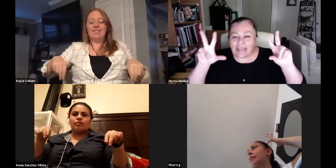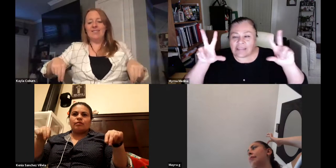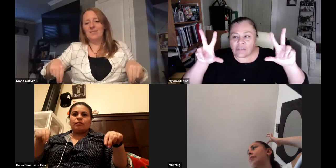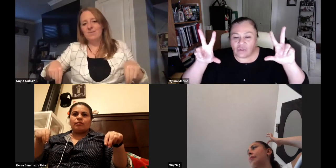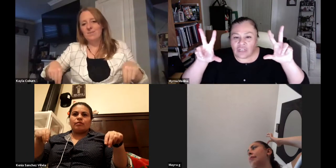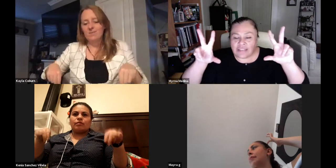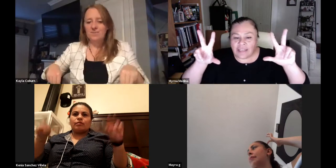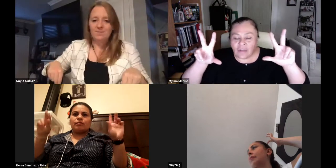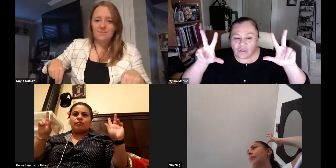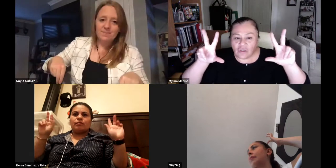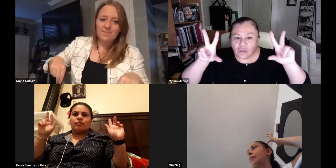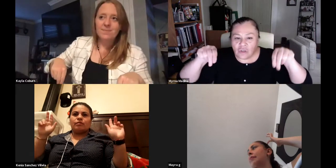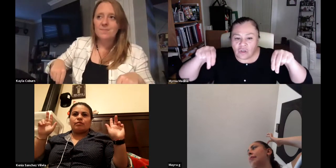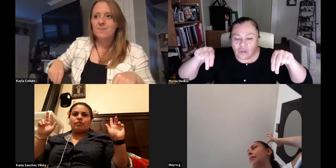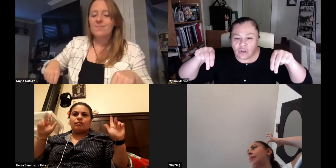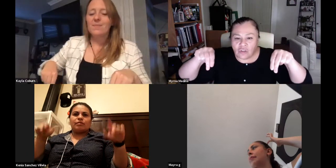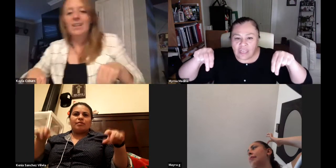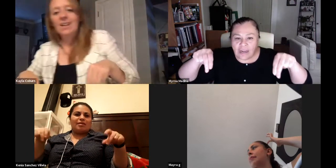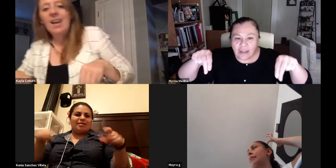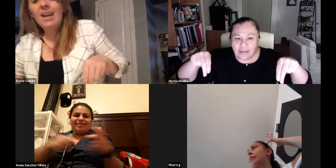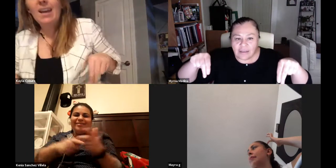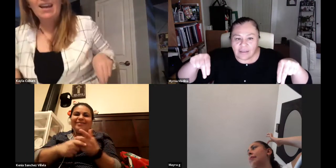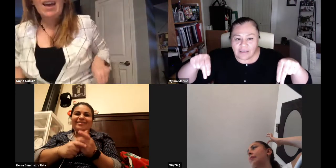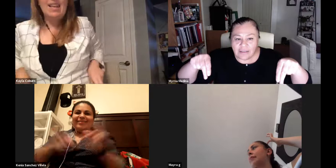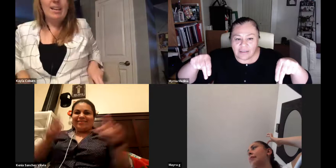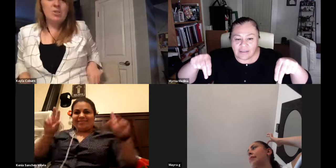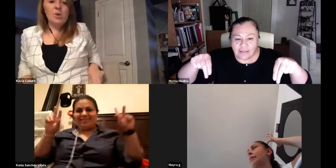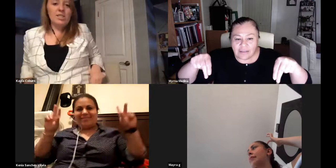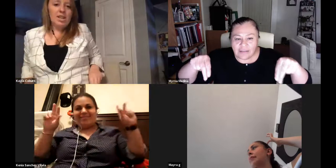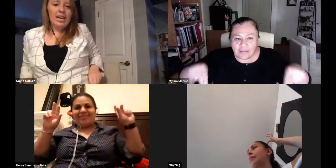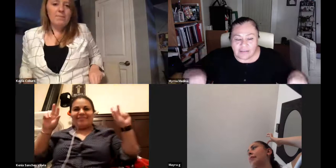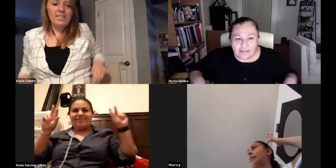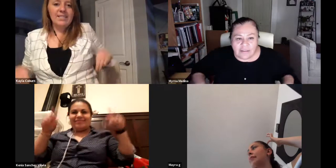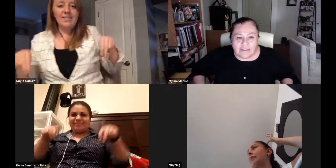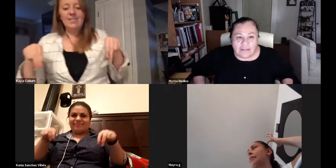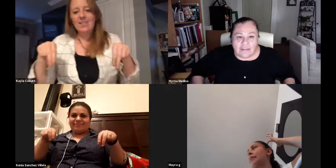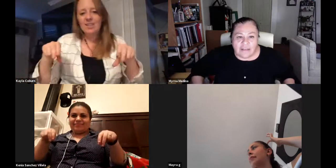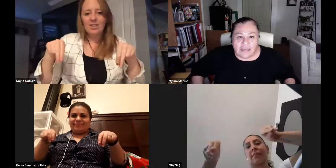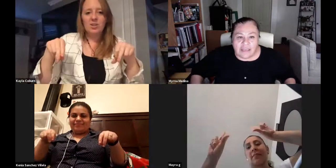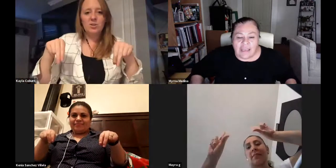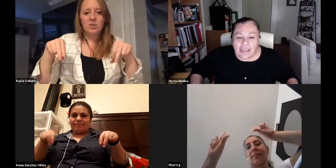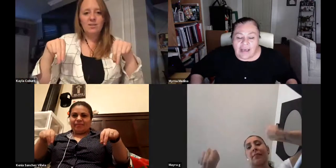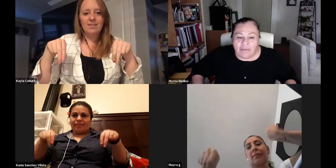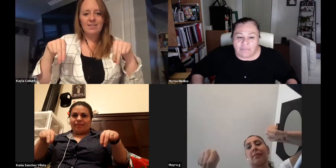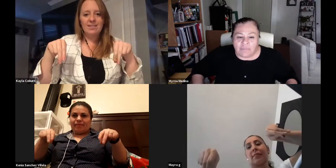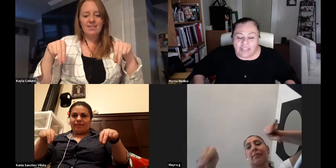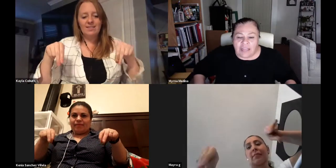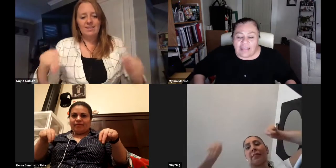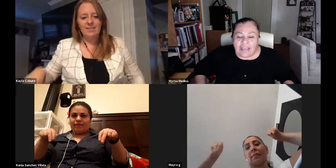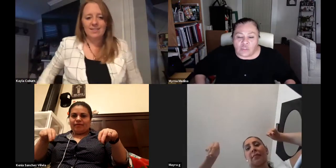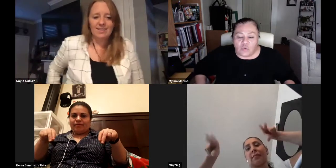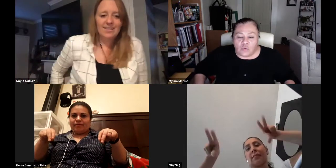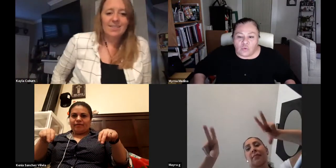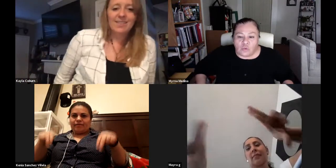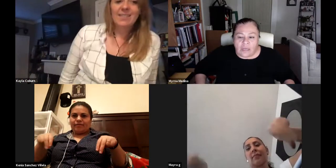pañal, esas son 3 dedos, los cierran. And then towards your hips. Y cerca